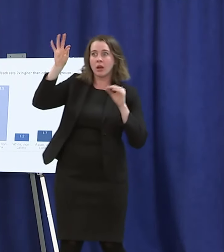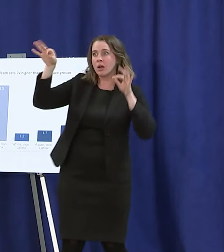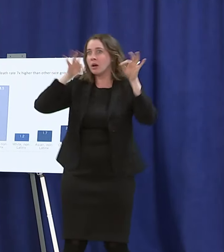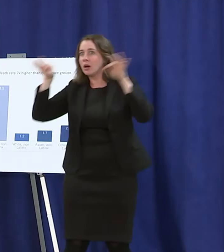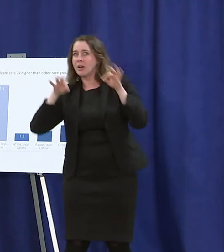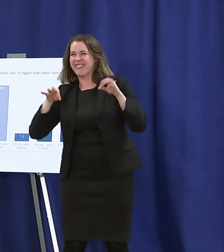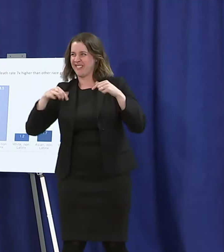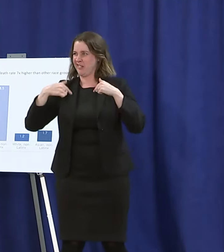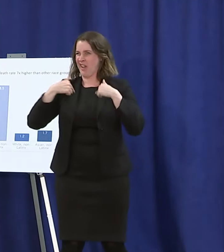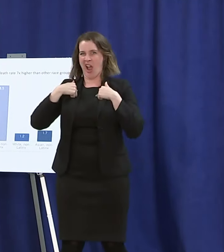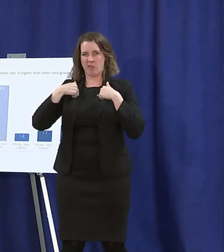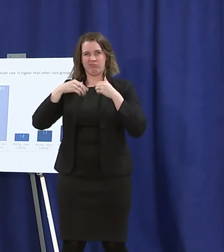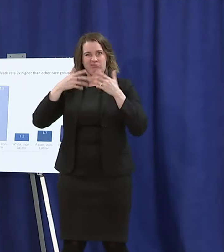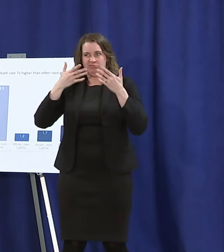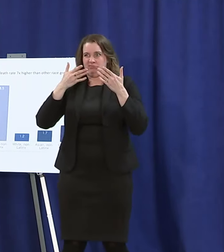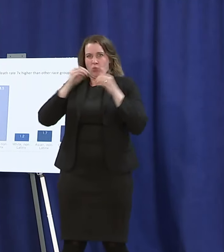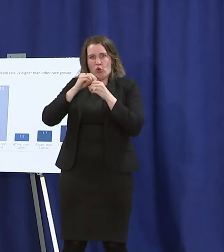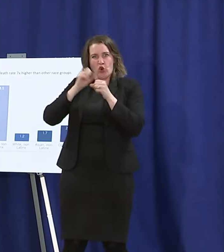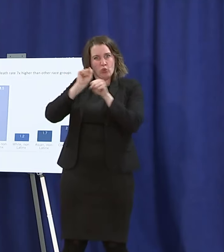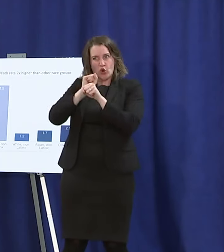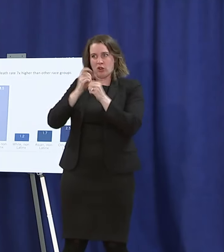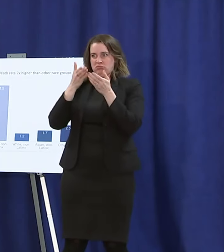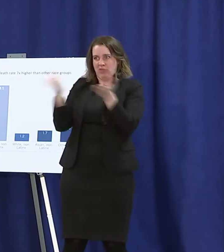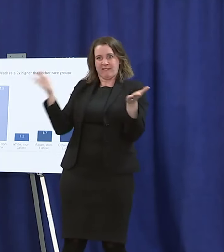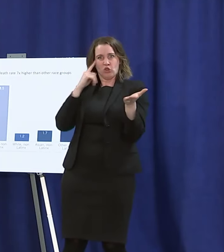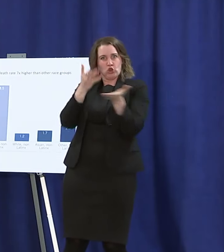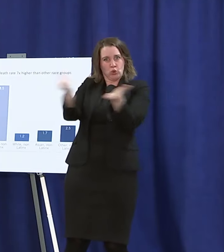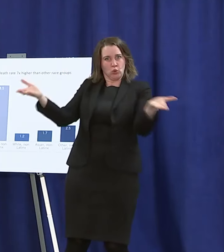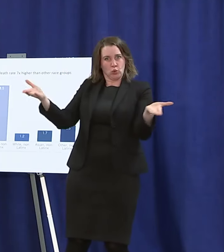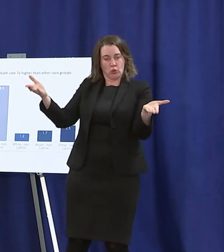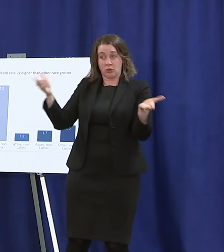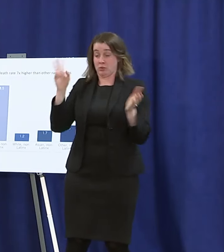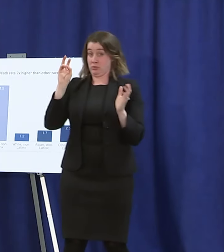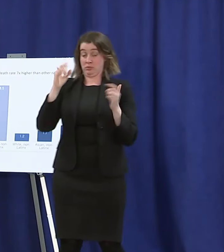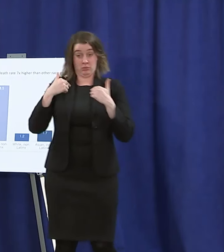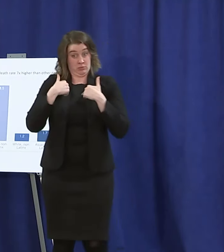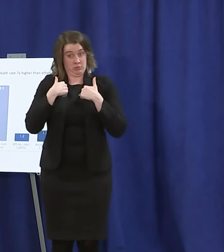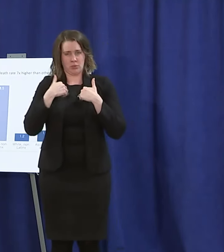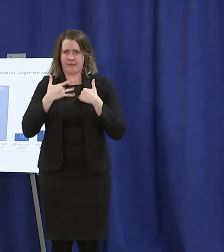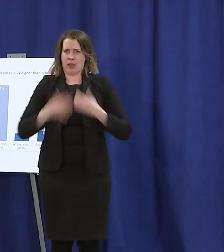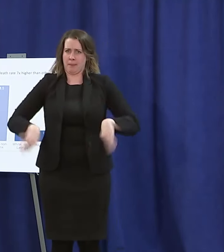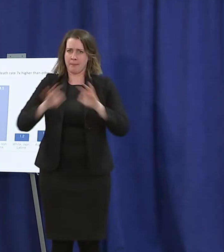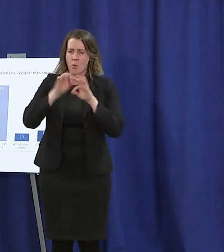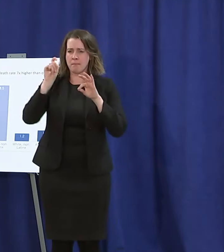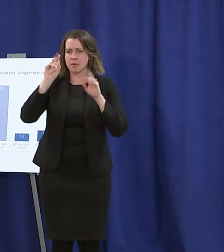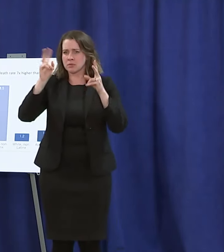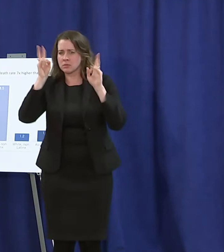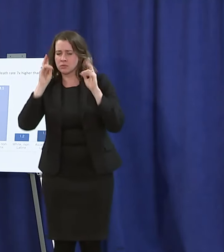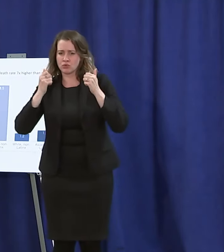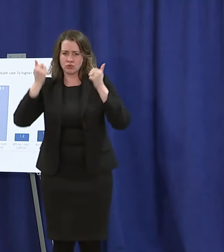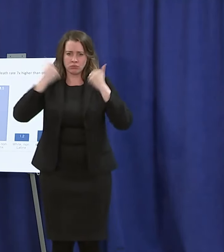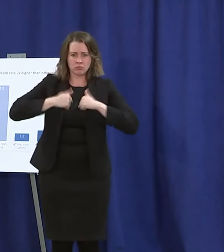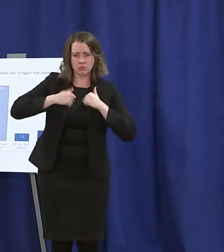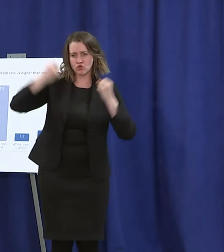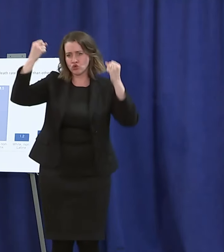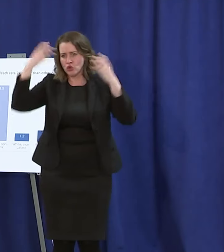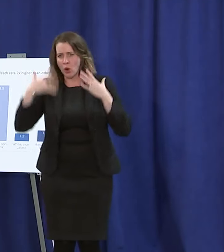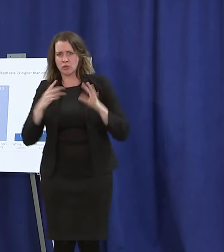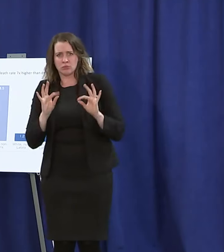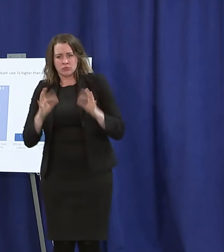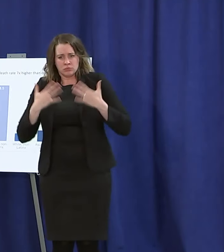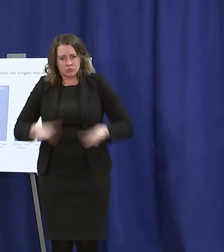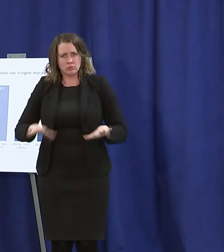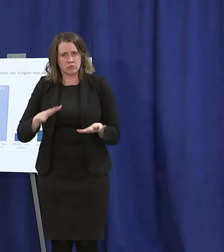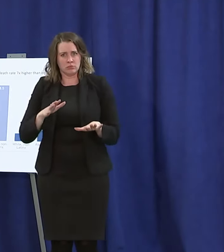I'm a person who, I take my personal hygiene very seriously. As I said, I felt like I needed to have a